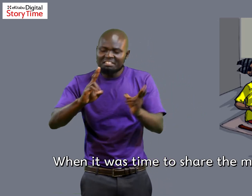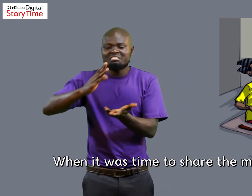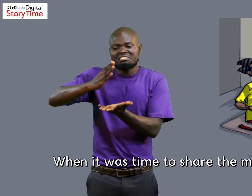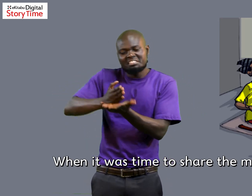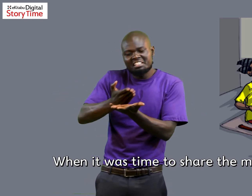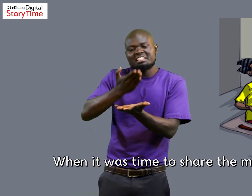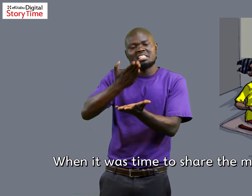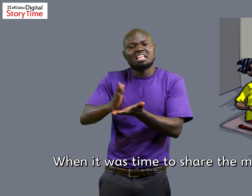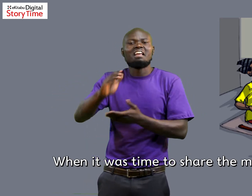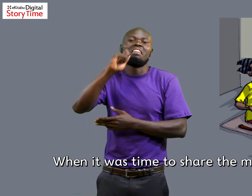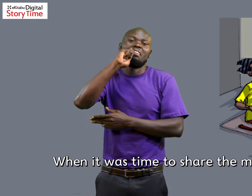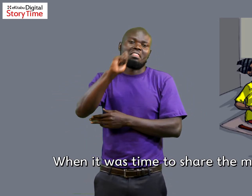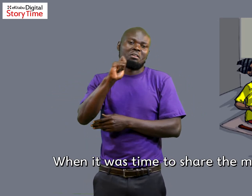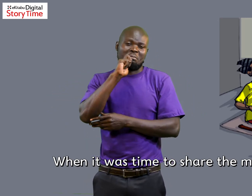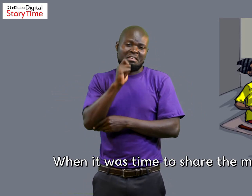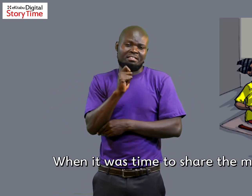When it was time to share the meat,